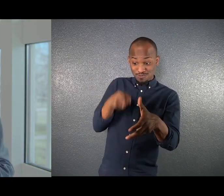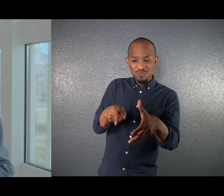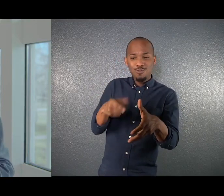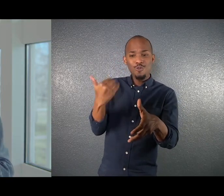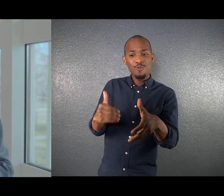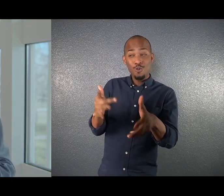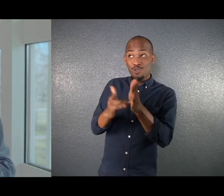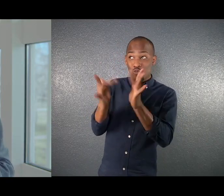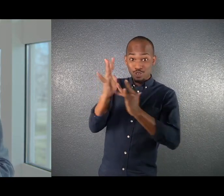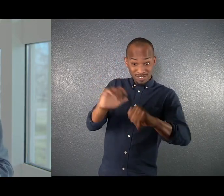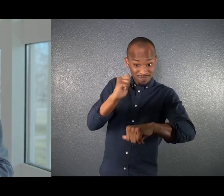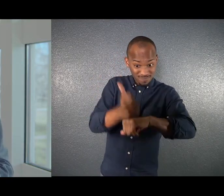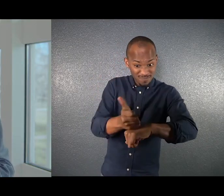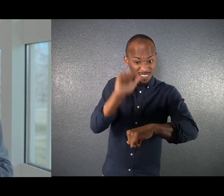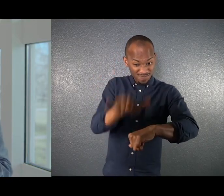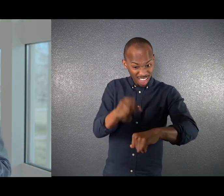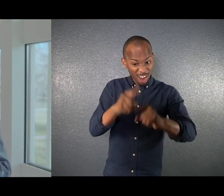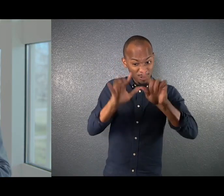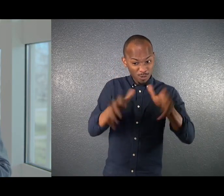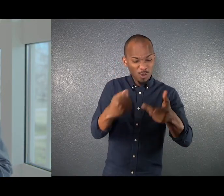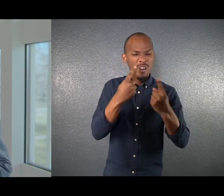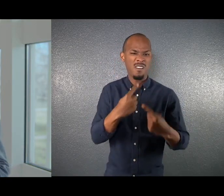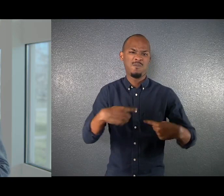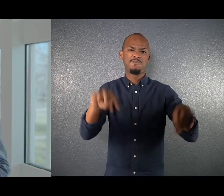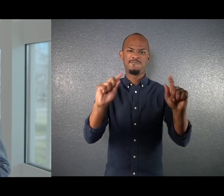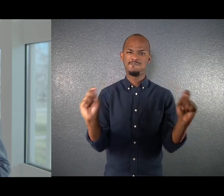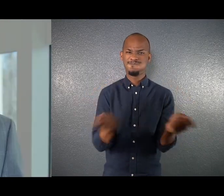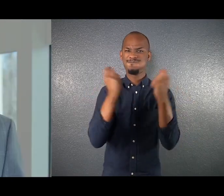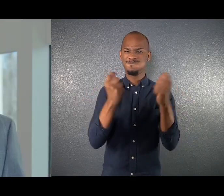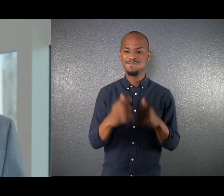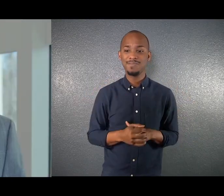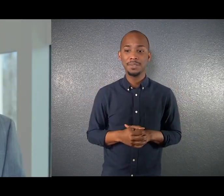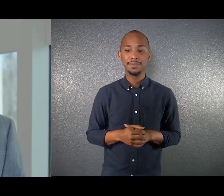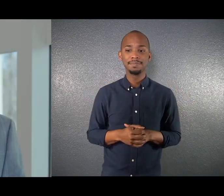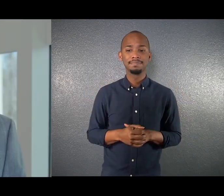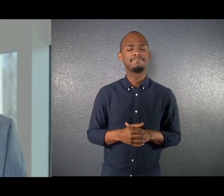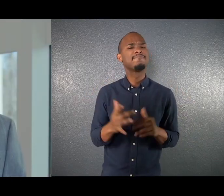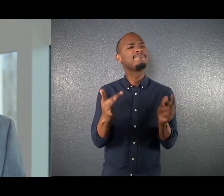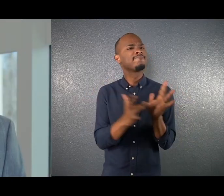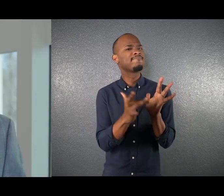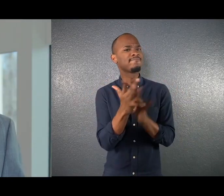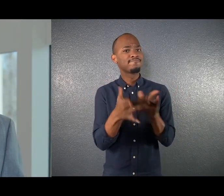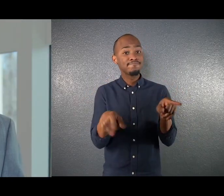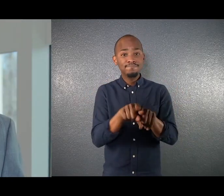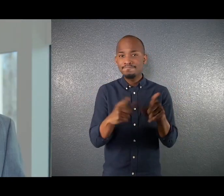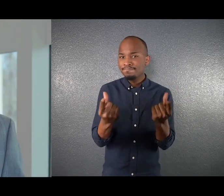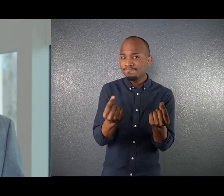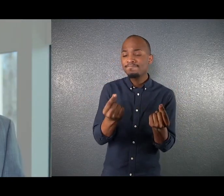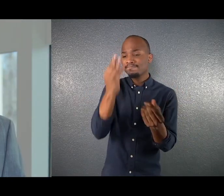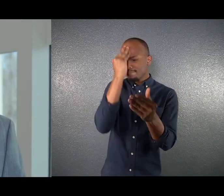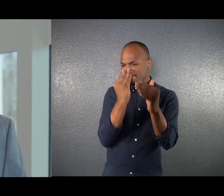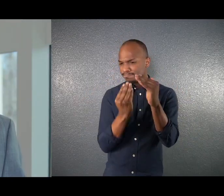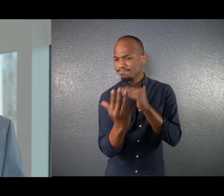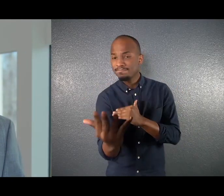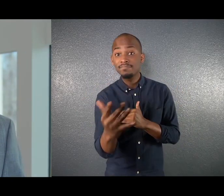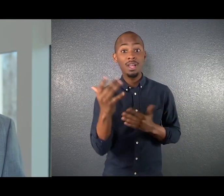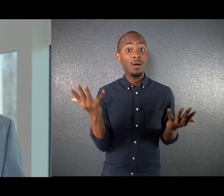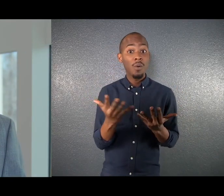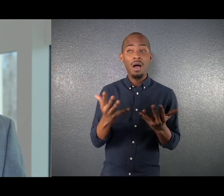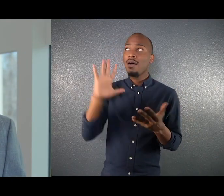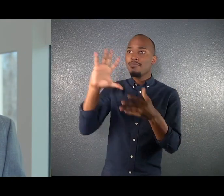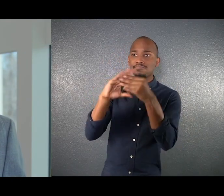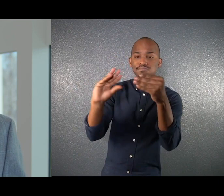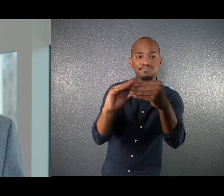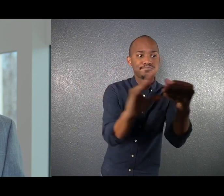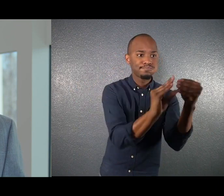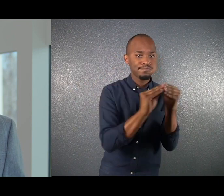And the church that Jesus builds is a victorious church. Jesus also predicted that the gospel will be